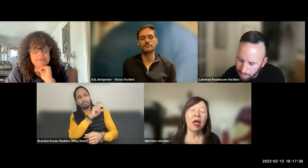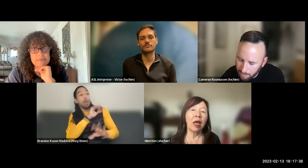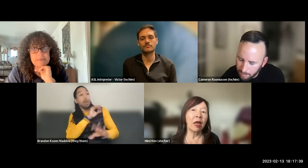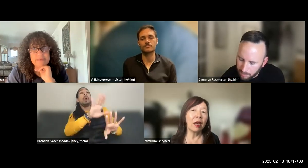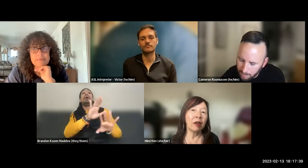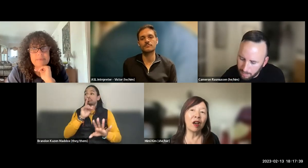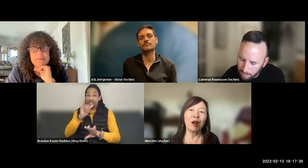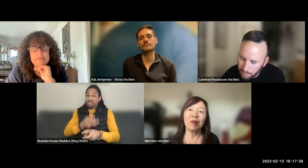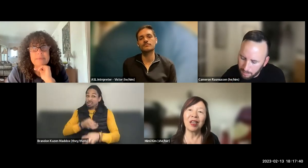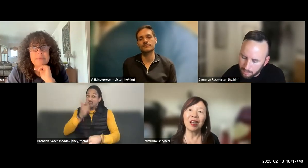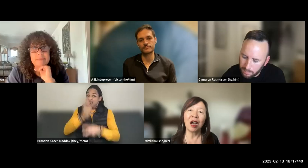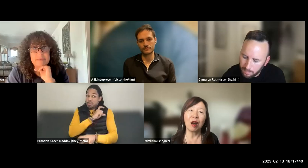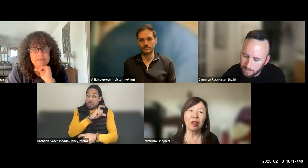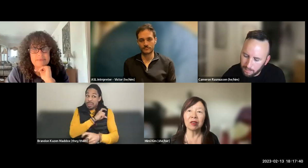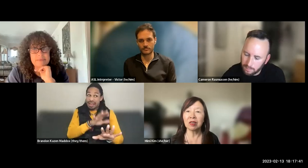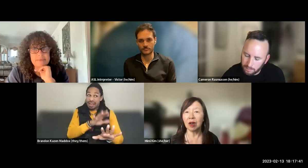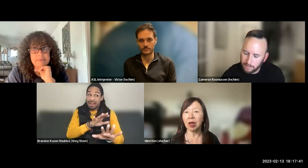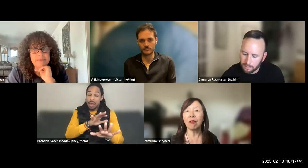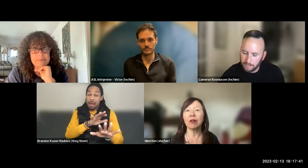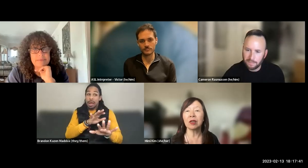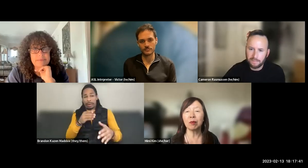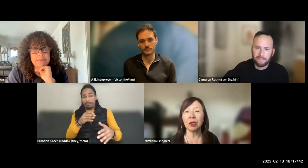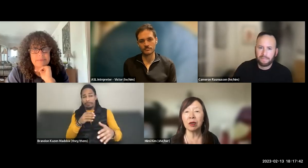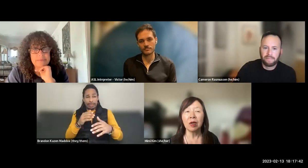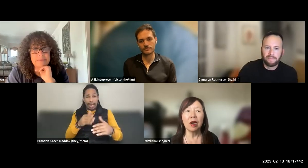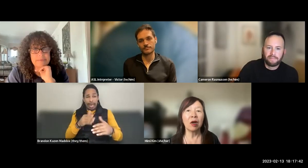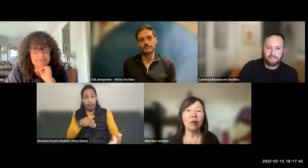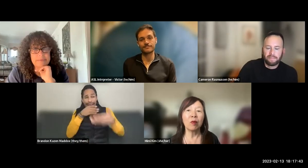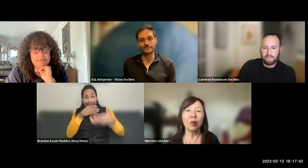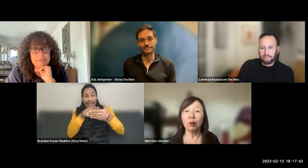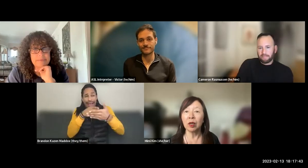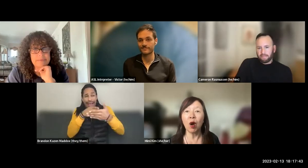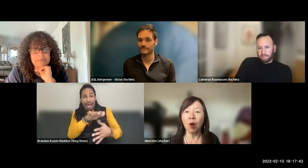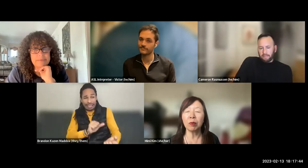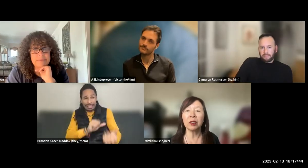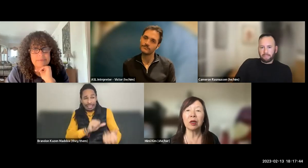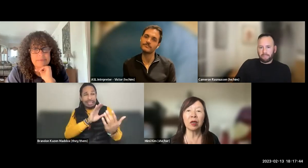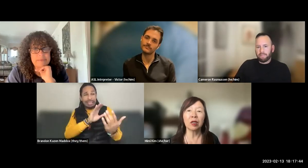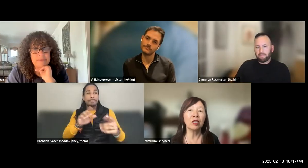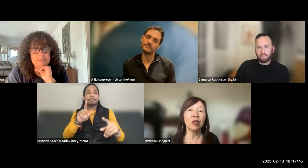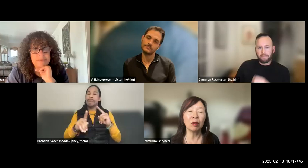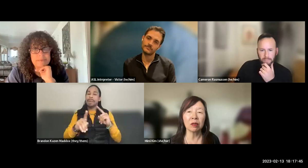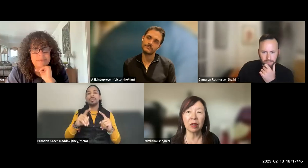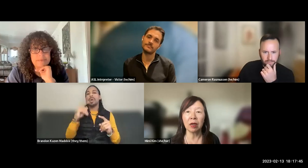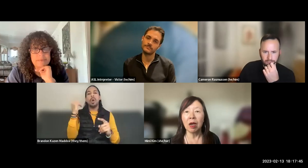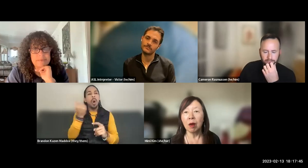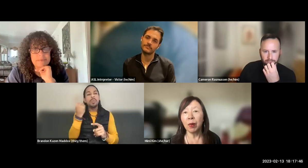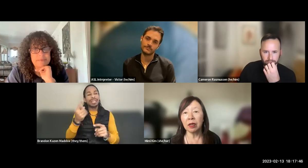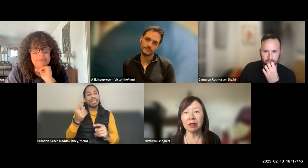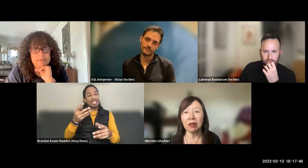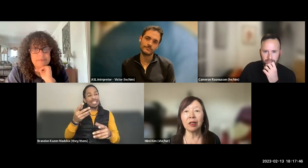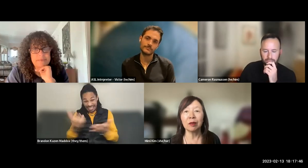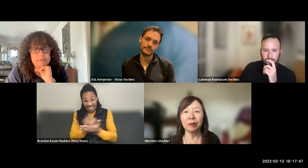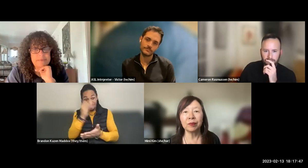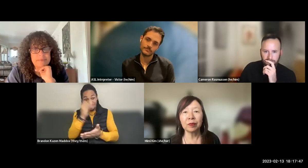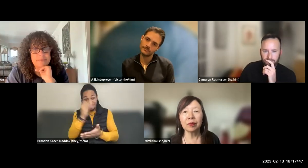times, and how this effort has been really co-opted continuously by